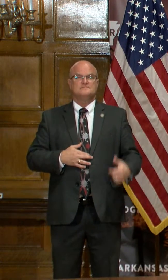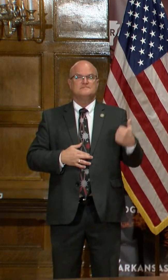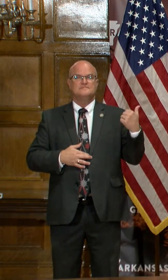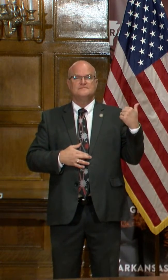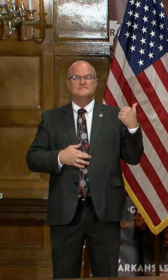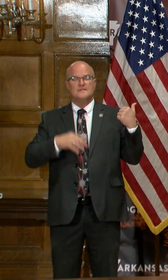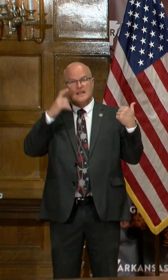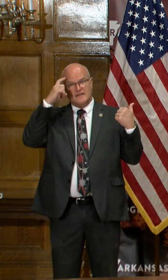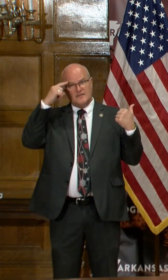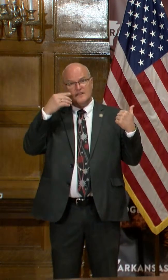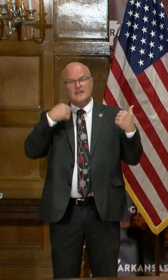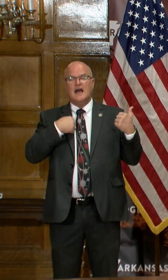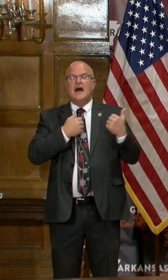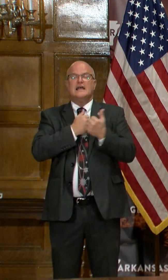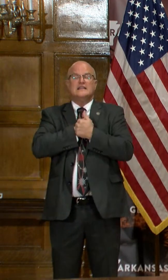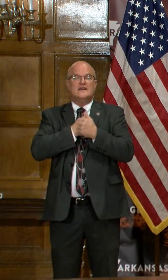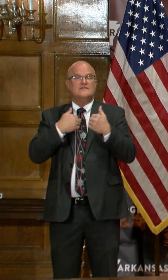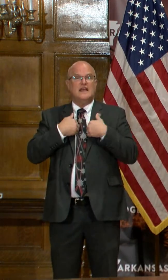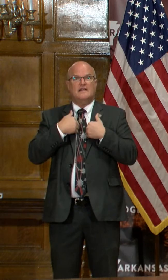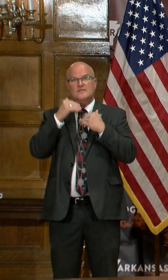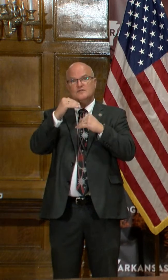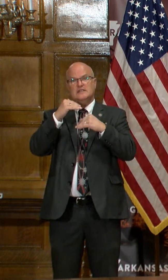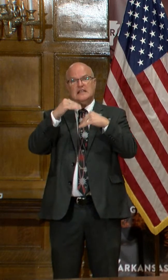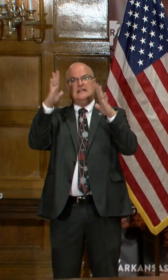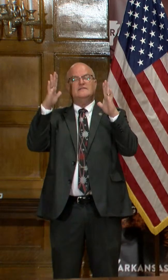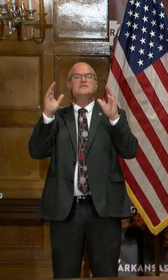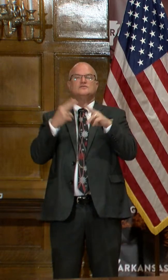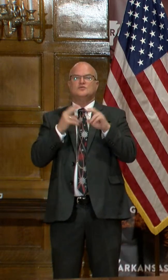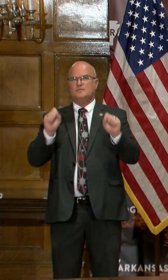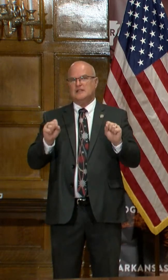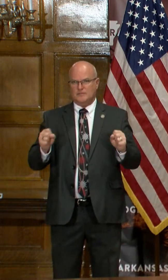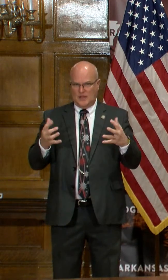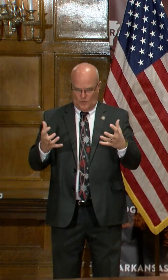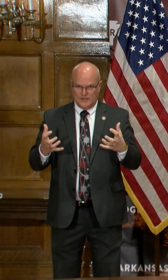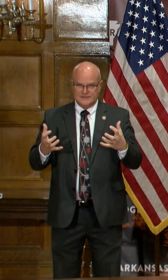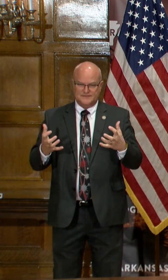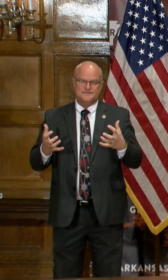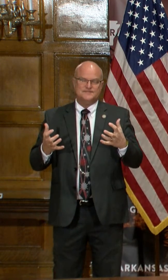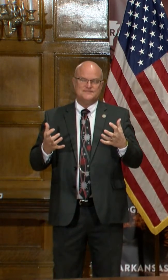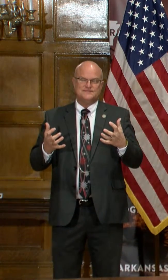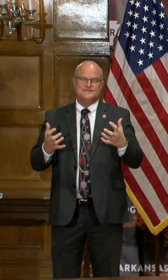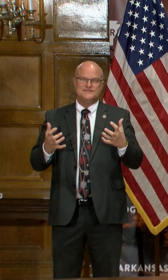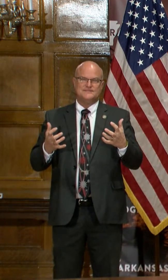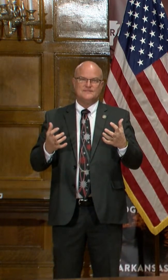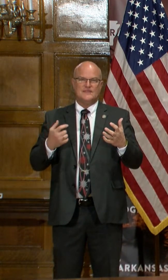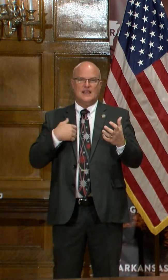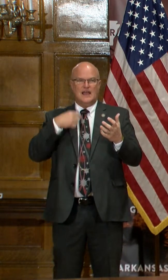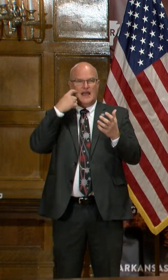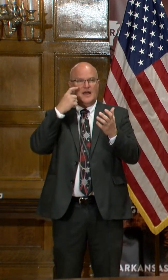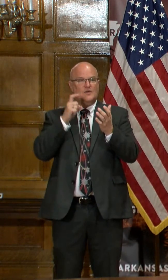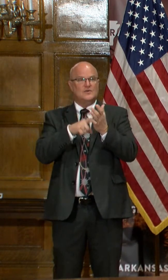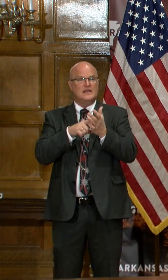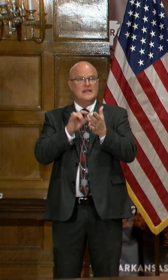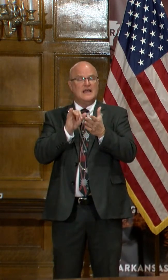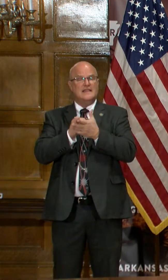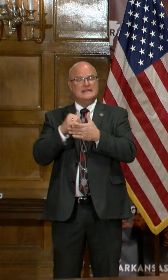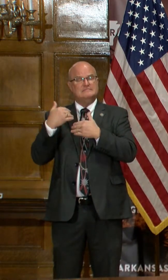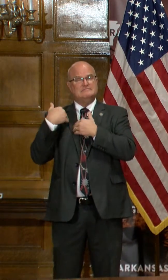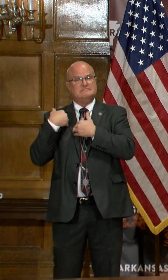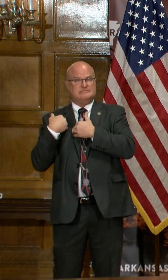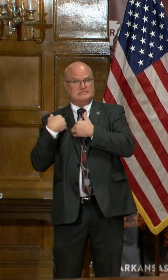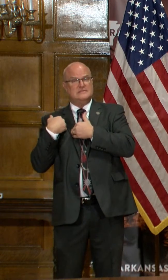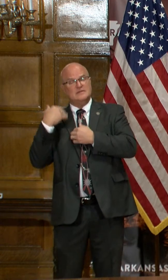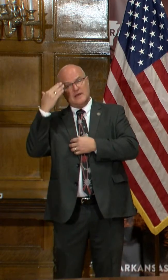Well, first of all, I'd love to have the restrictions lifted as soon as possible. I recognize that they're